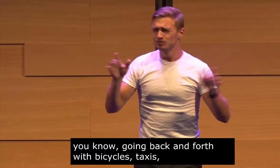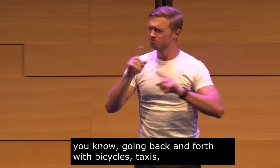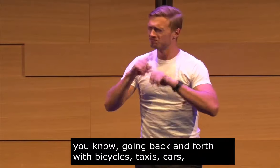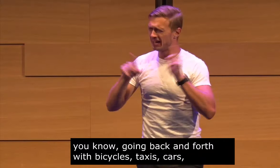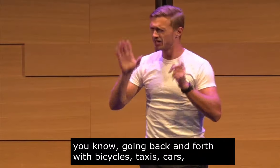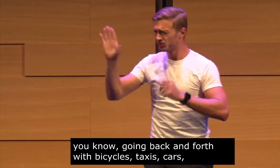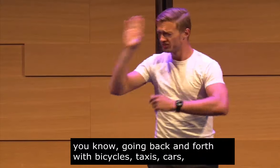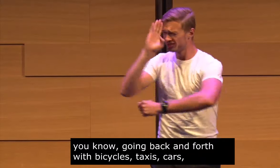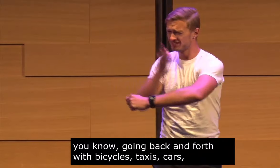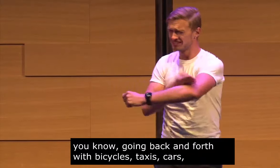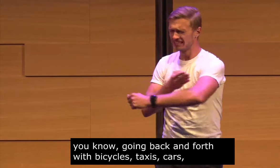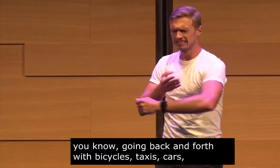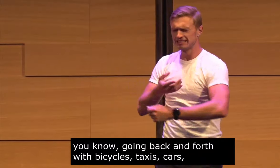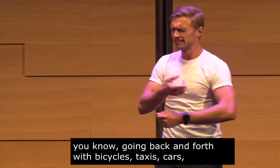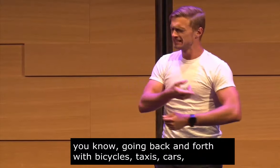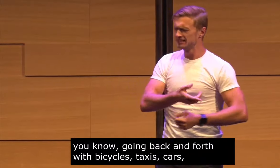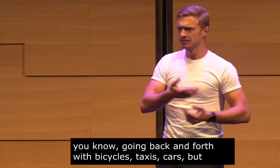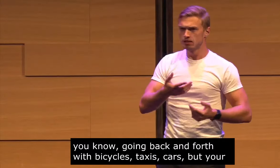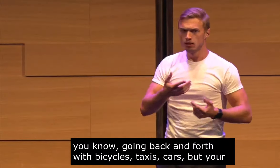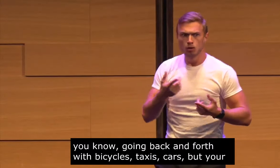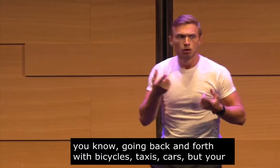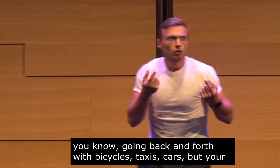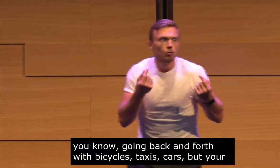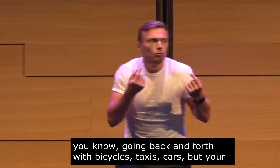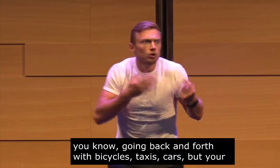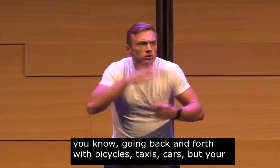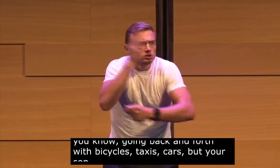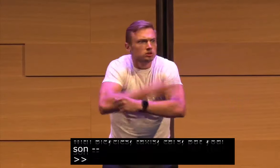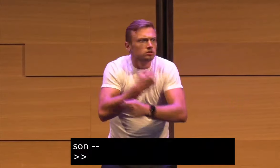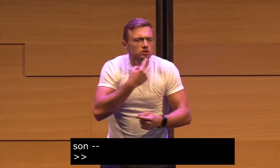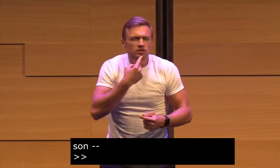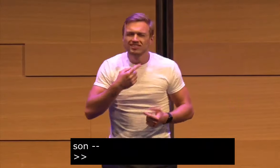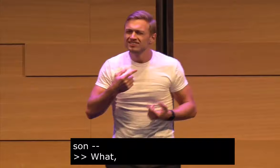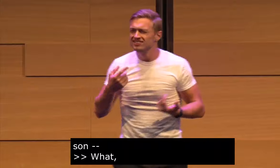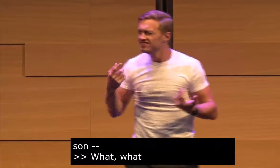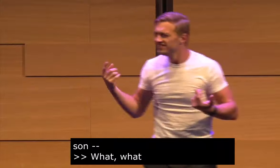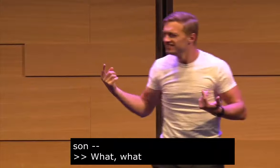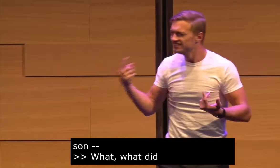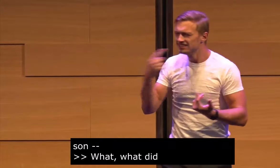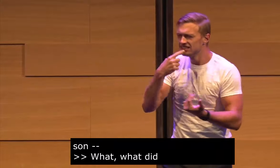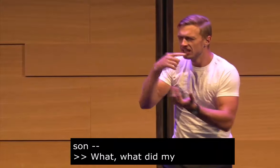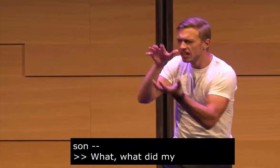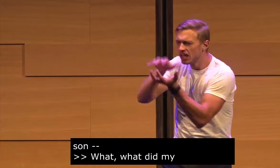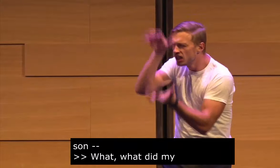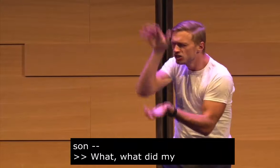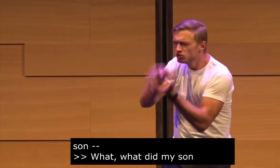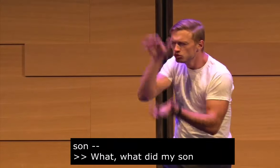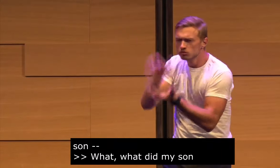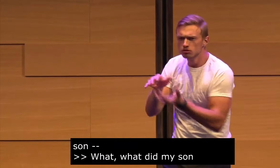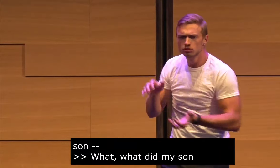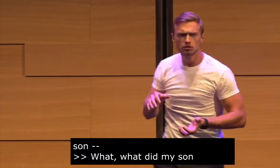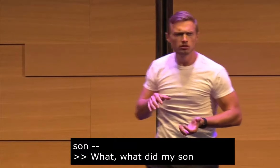cars. But your son, what did my son say? He said